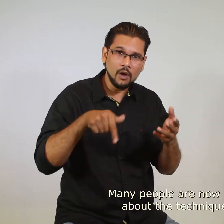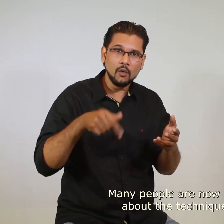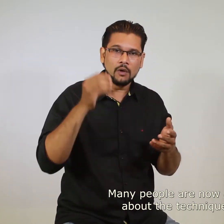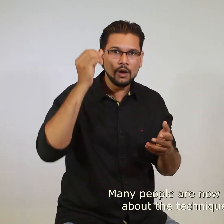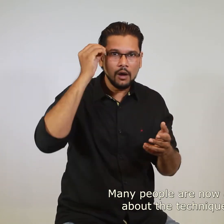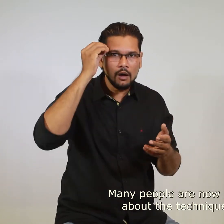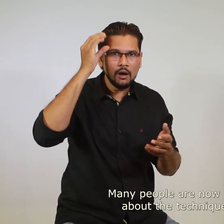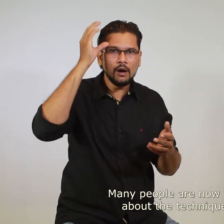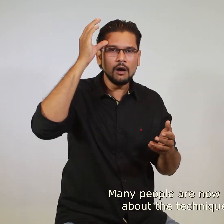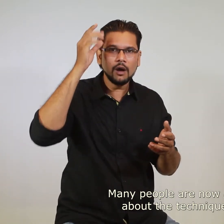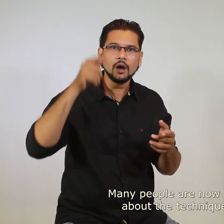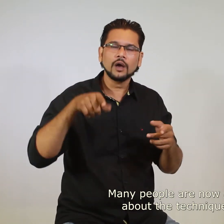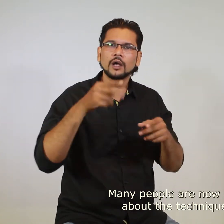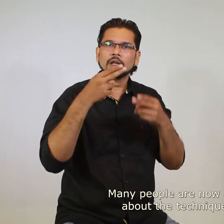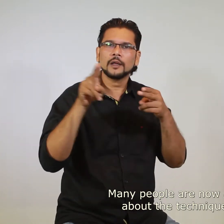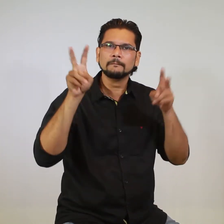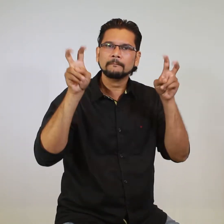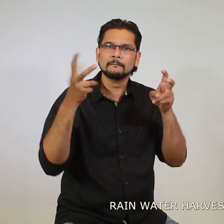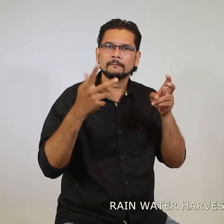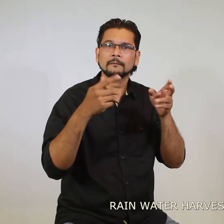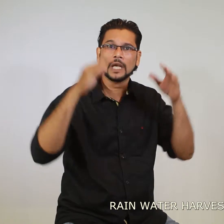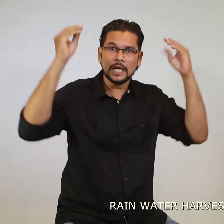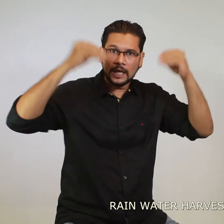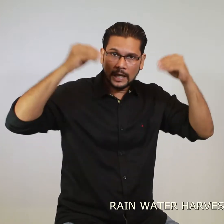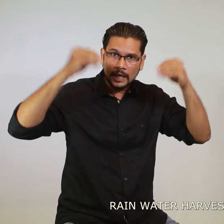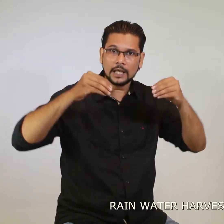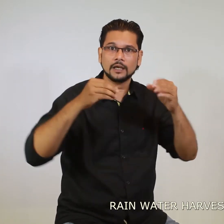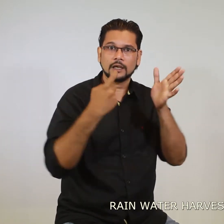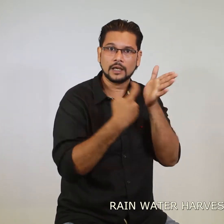Many people are now aware about the technique of rainwater harvesting.